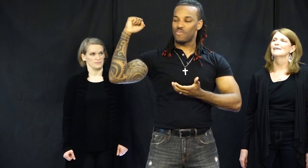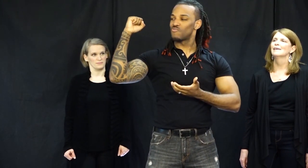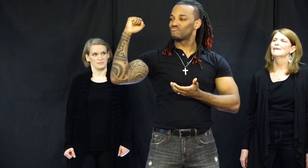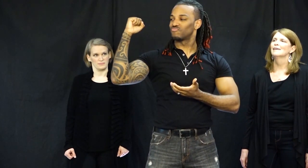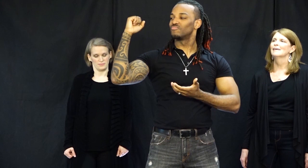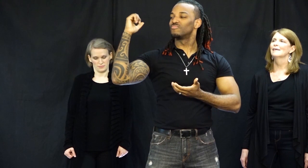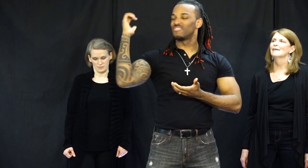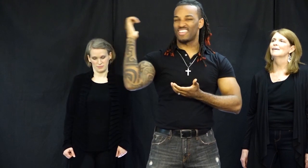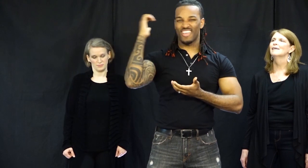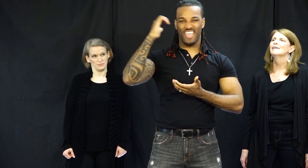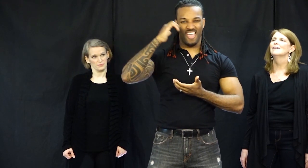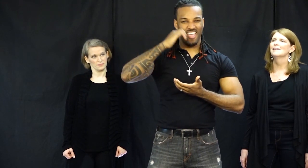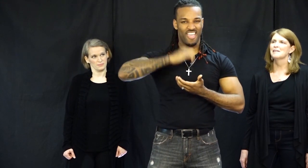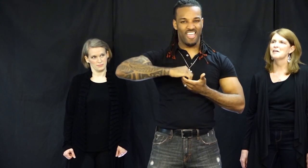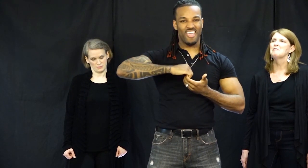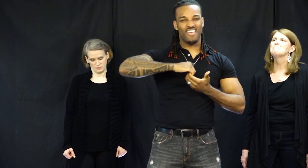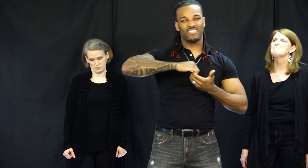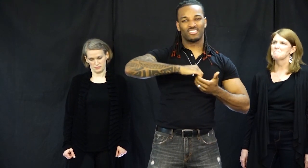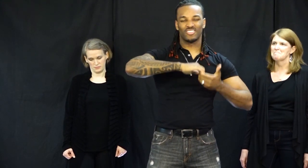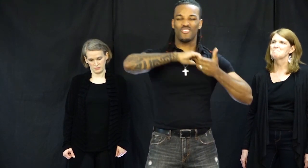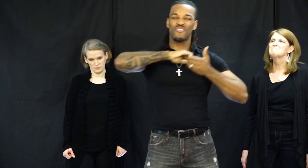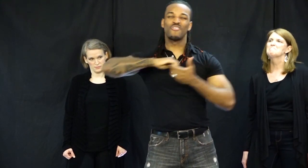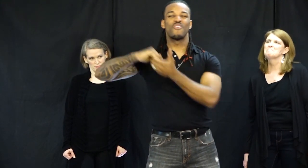whoa. Say, let him hear you! Yeah. Let's go! Whoa,